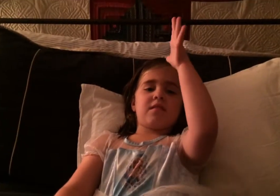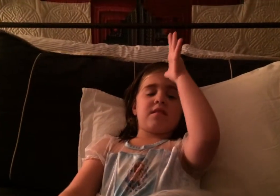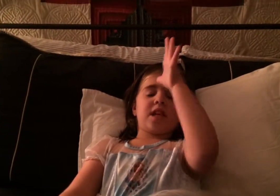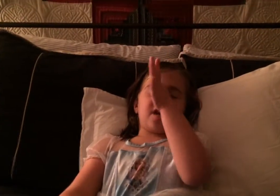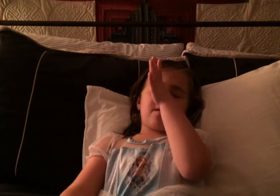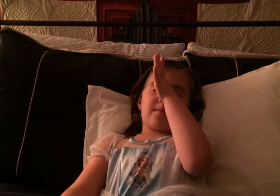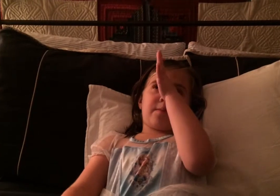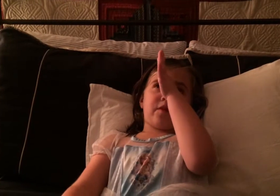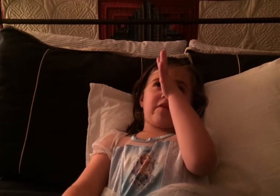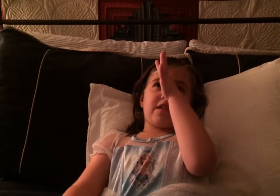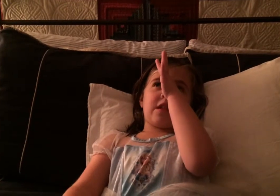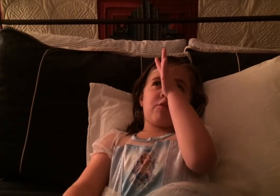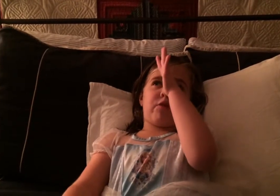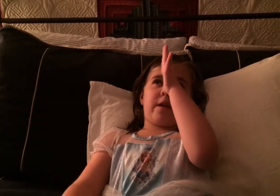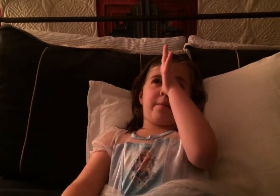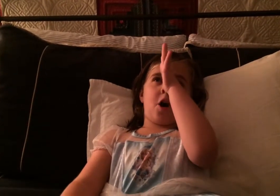Can't remember if this is grandpa.